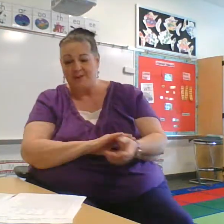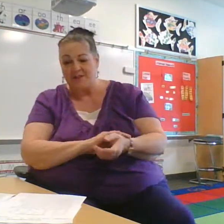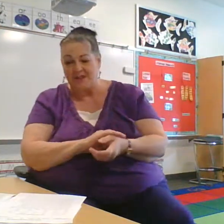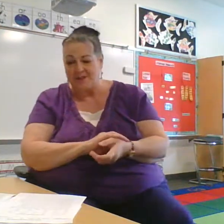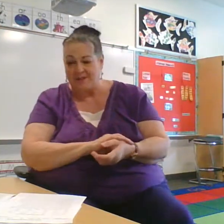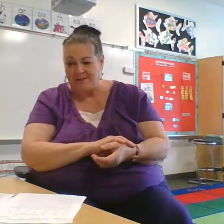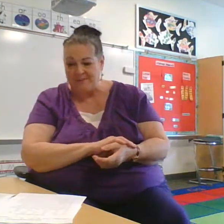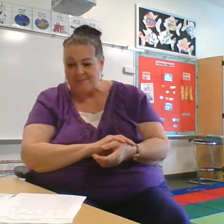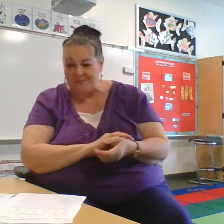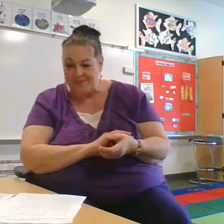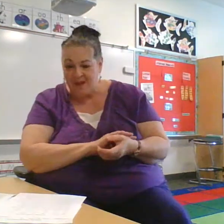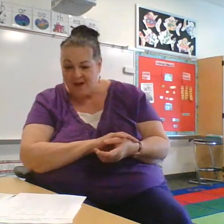each other.